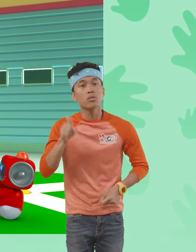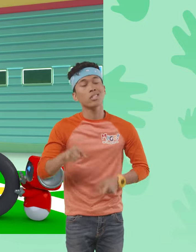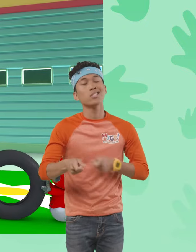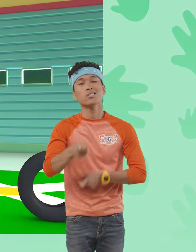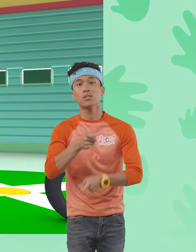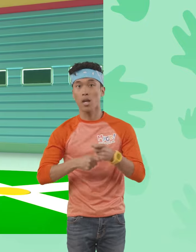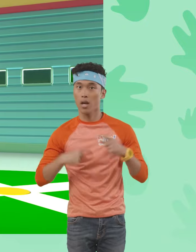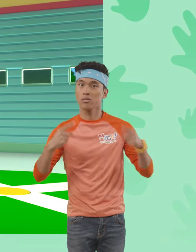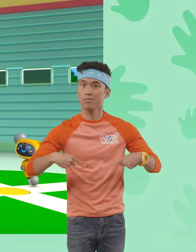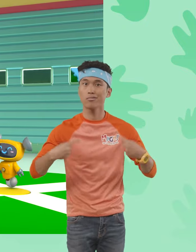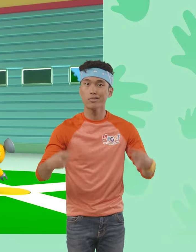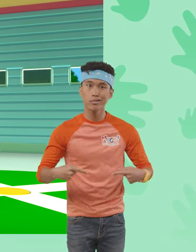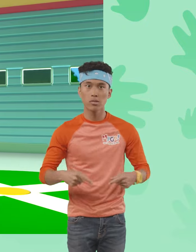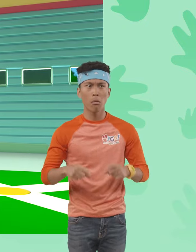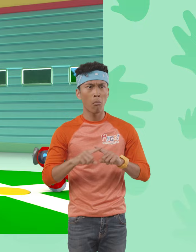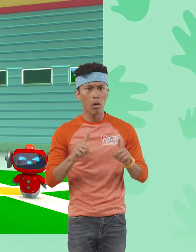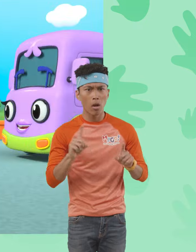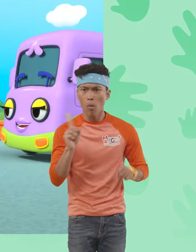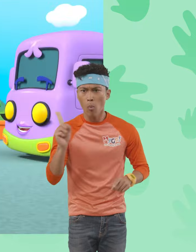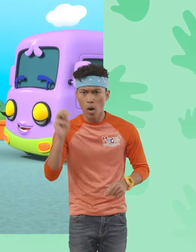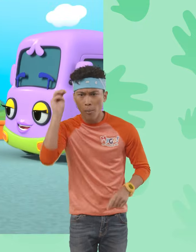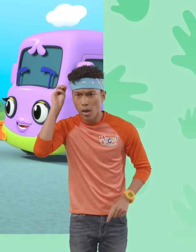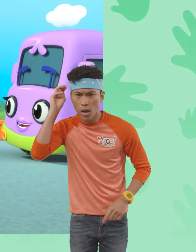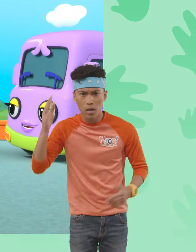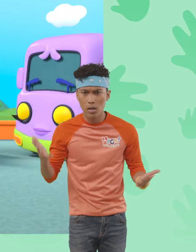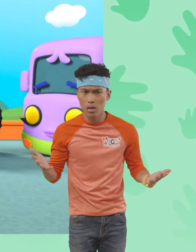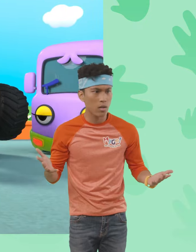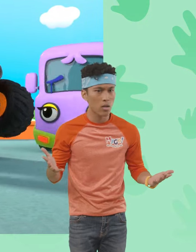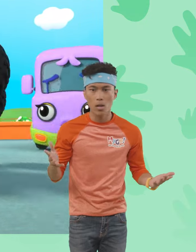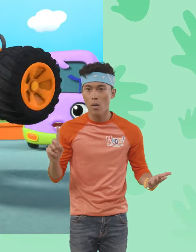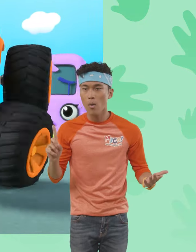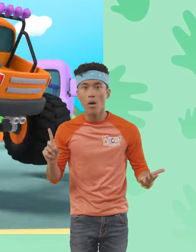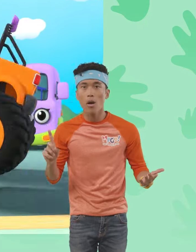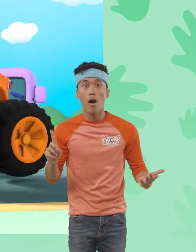tyre change. But where's Max?